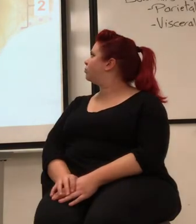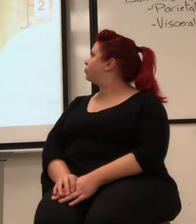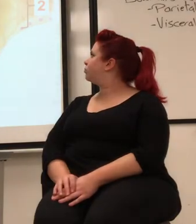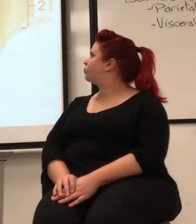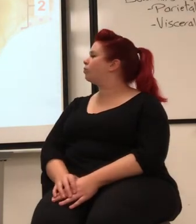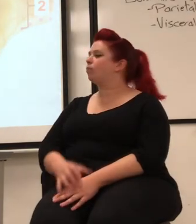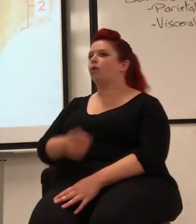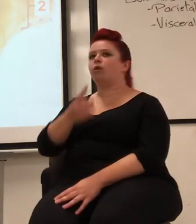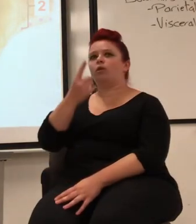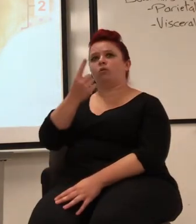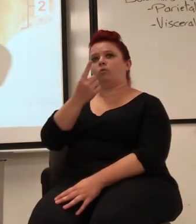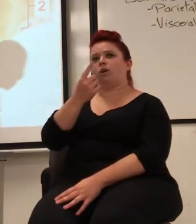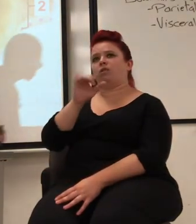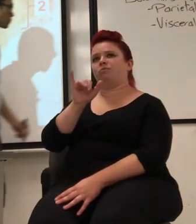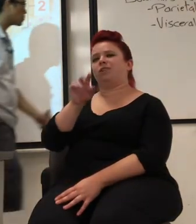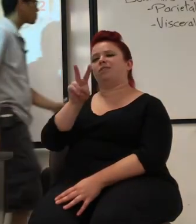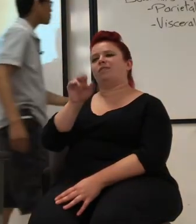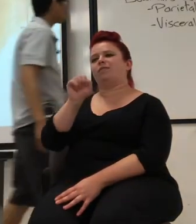One is vascular pole.